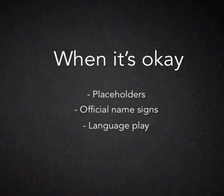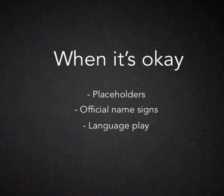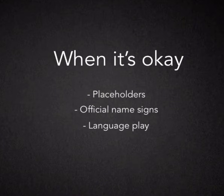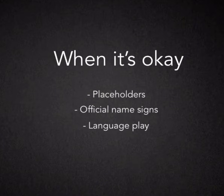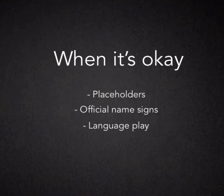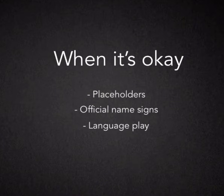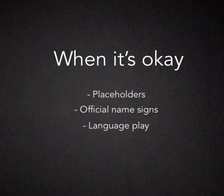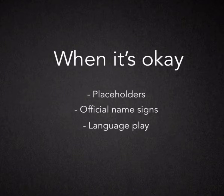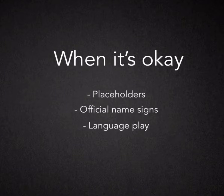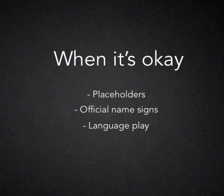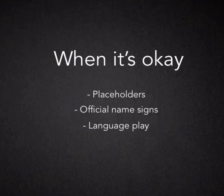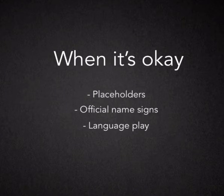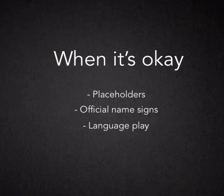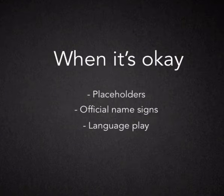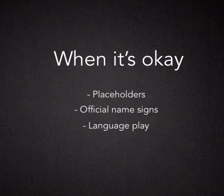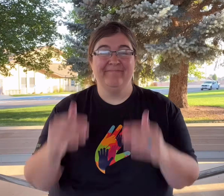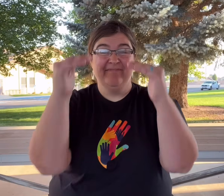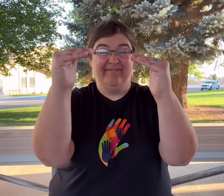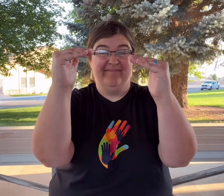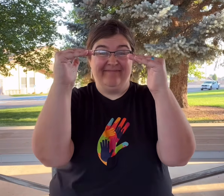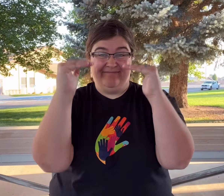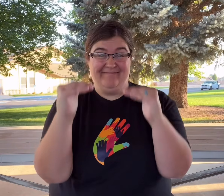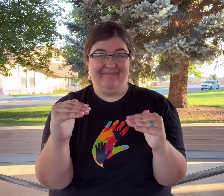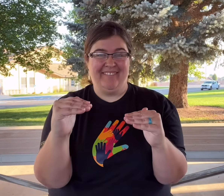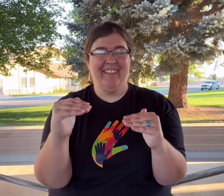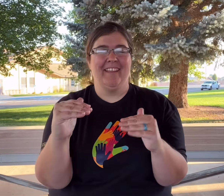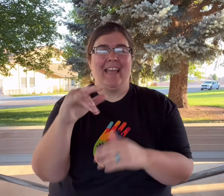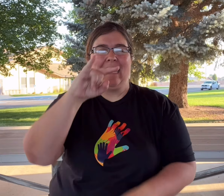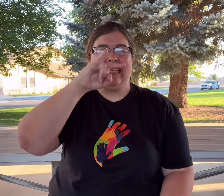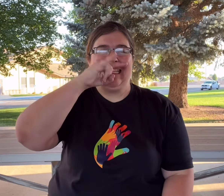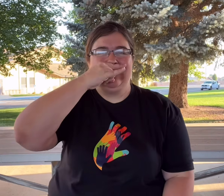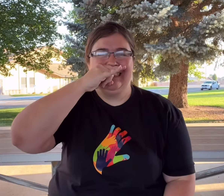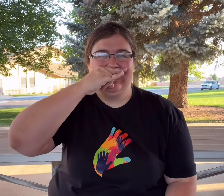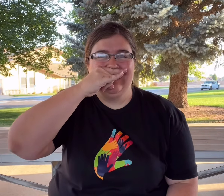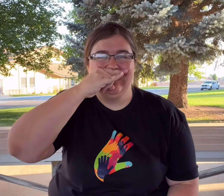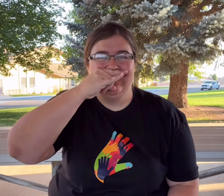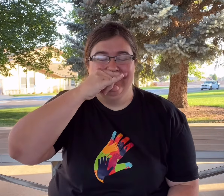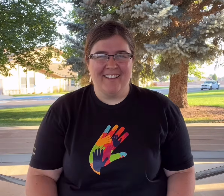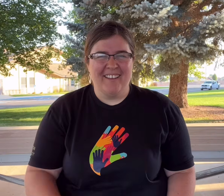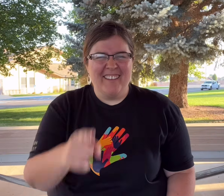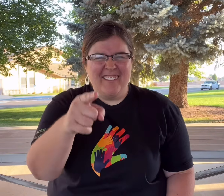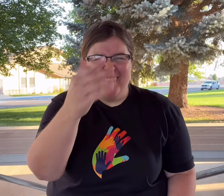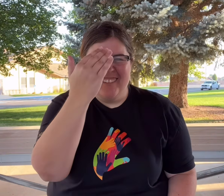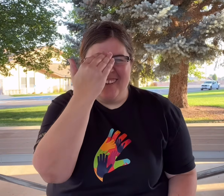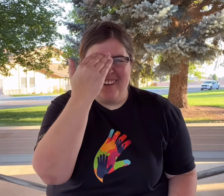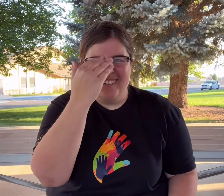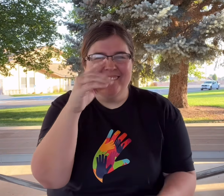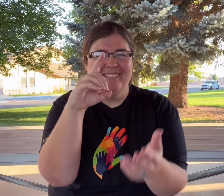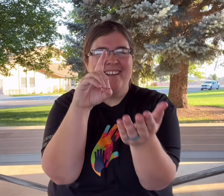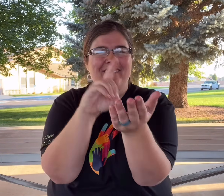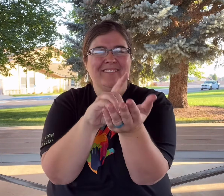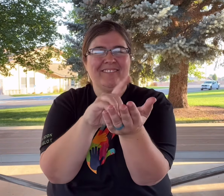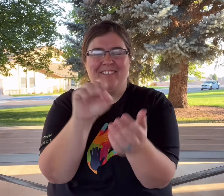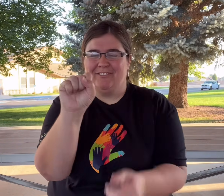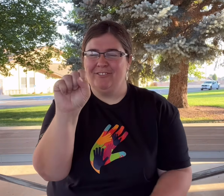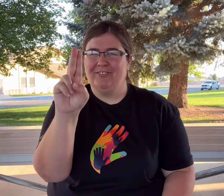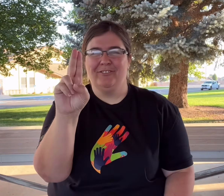Another time it's okay to make up a sign is language play, specifically with kids. So do you know